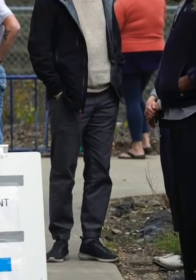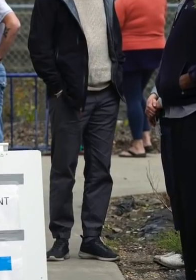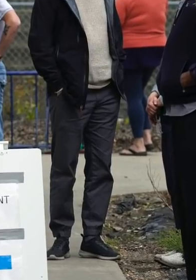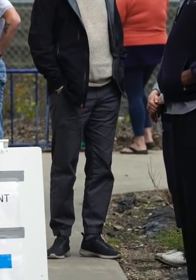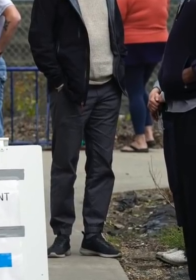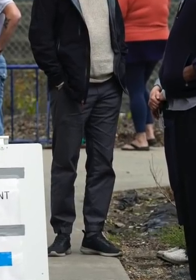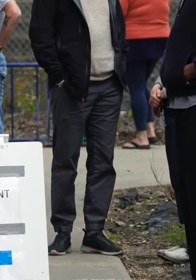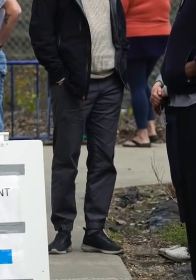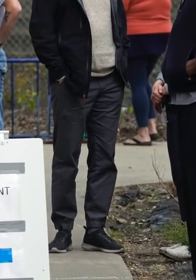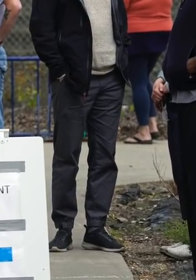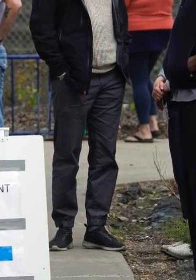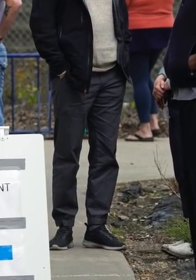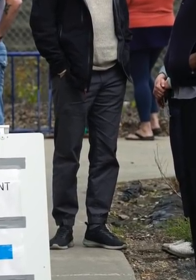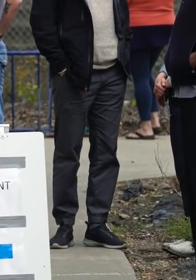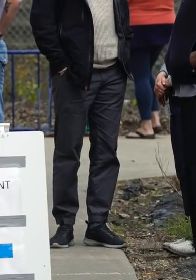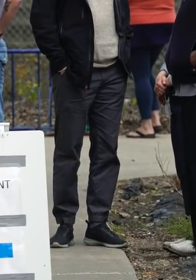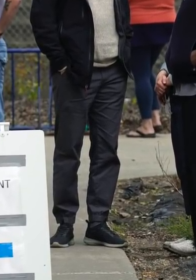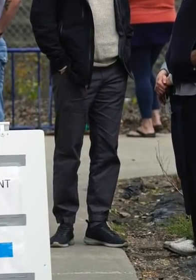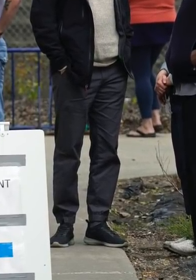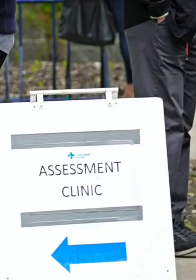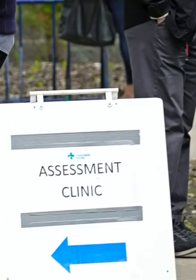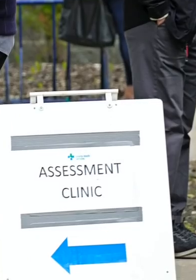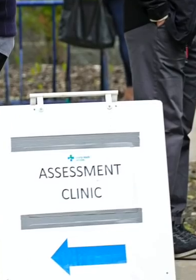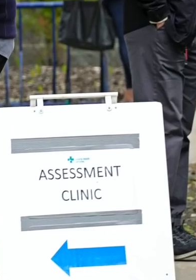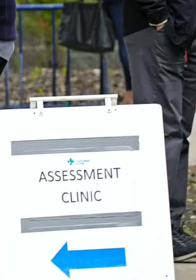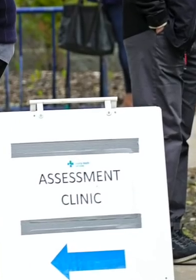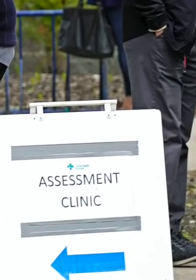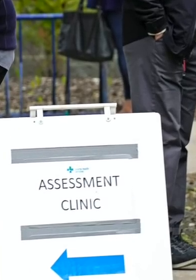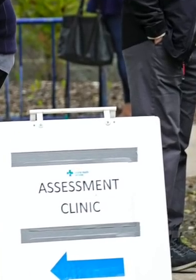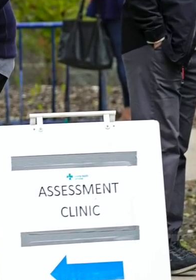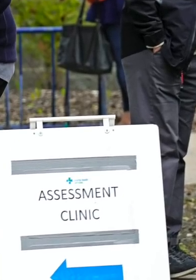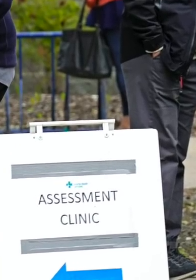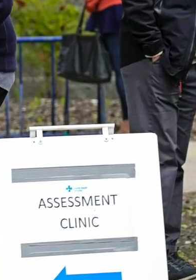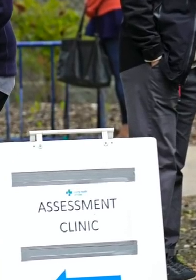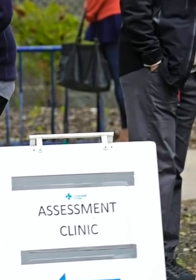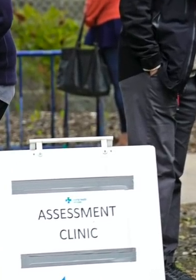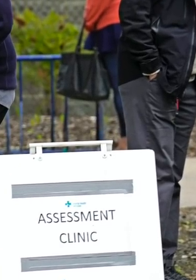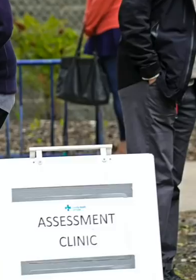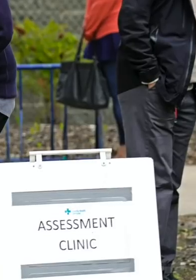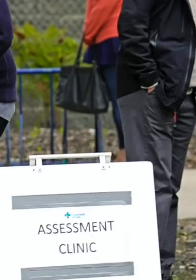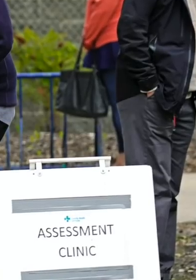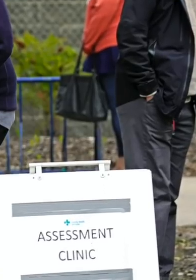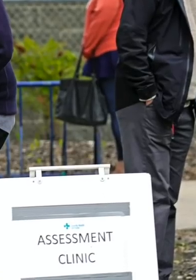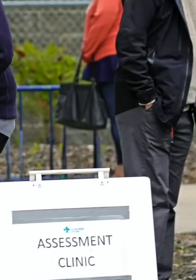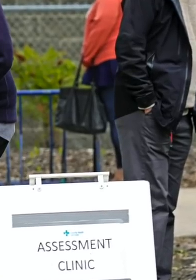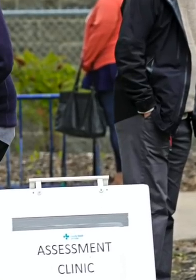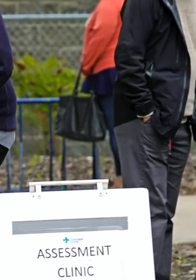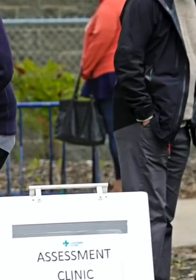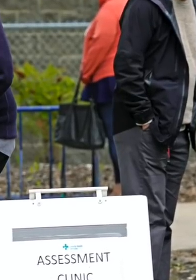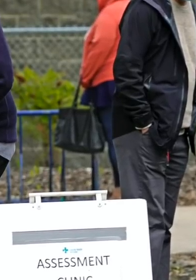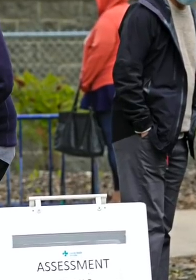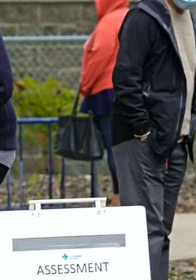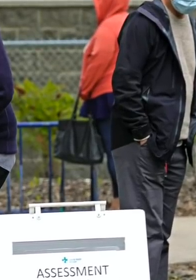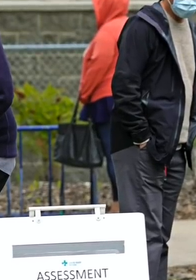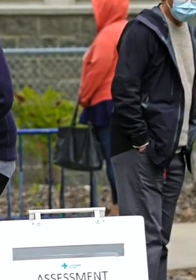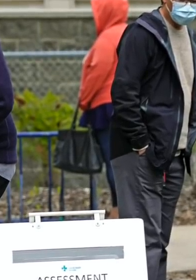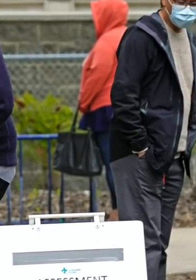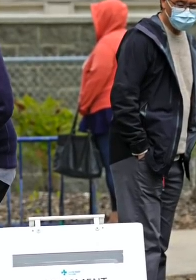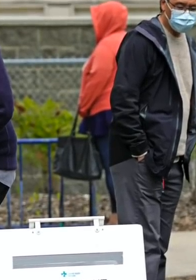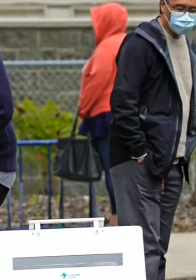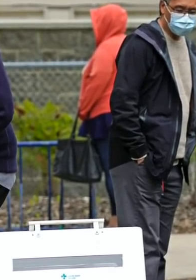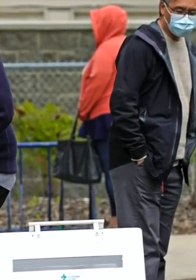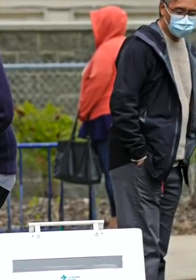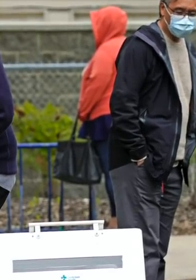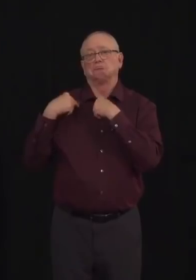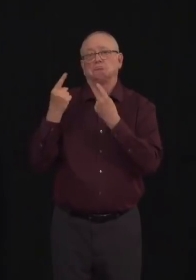been offering since May 12th. We will be providing this in a weekly update going forward. Since May 12th, of those we have tested